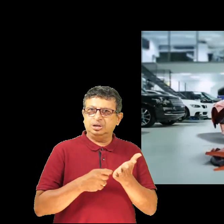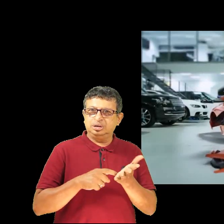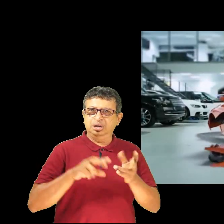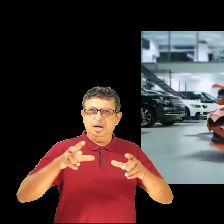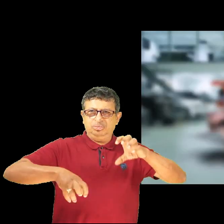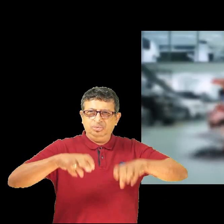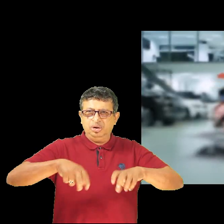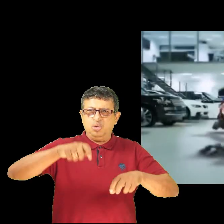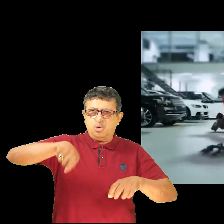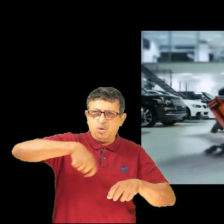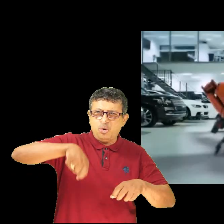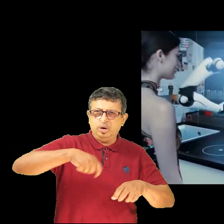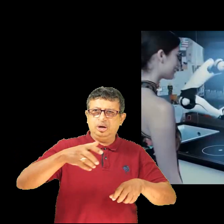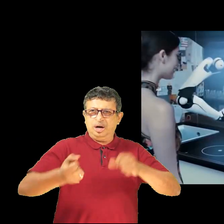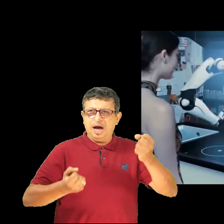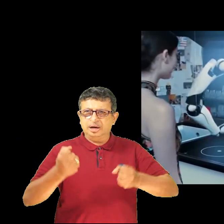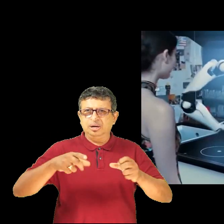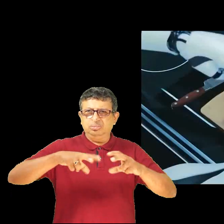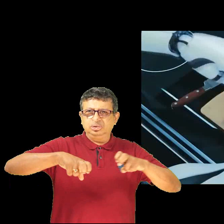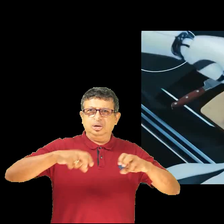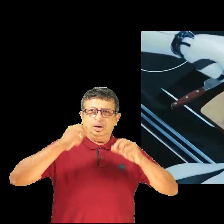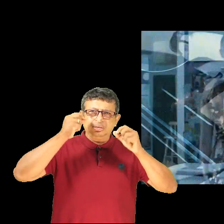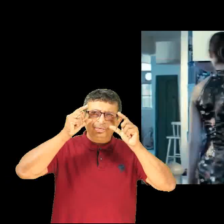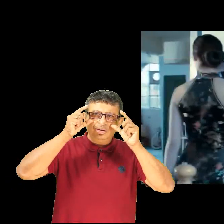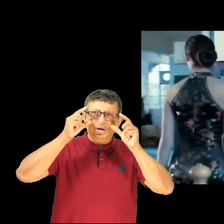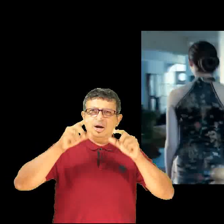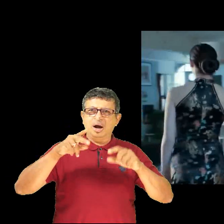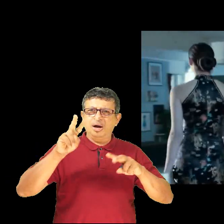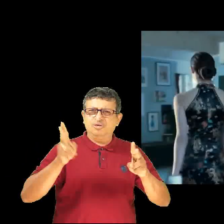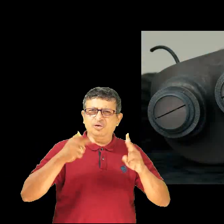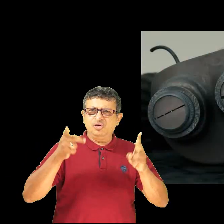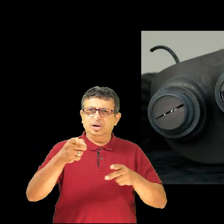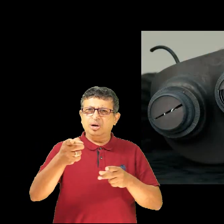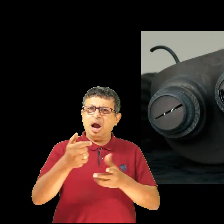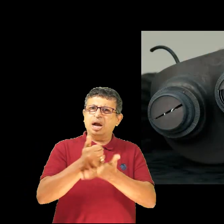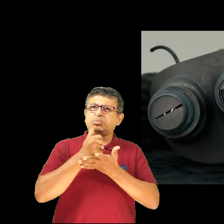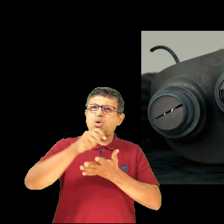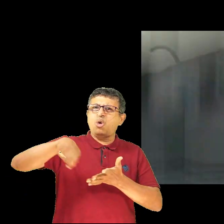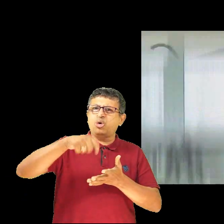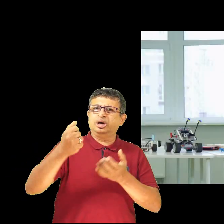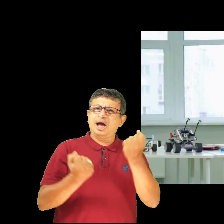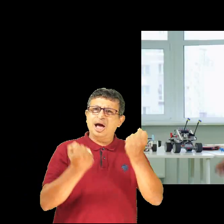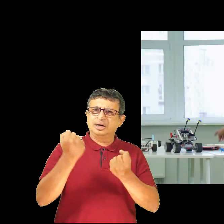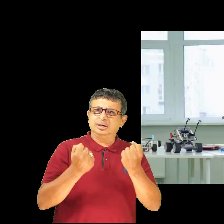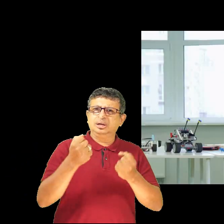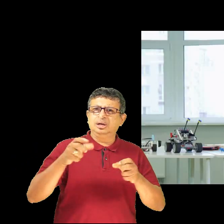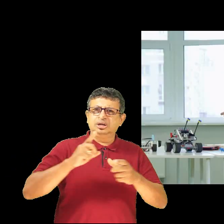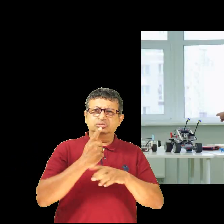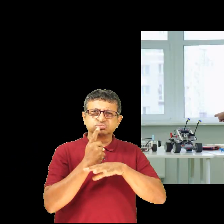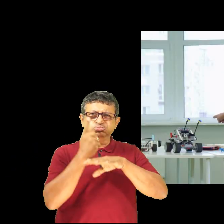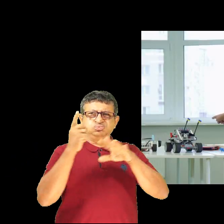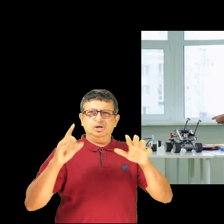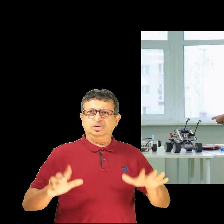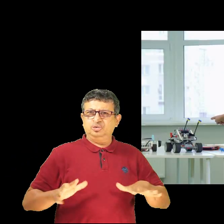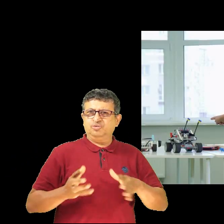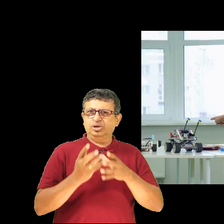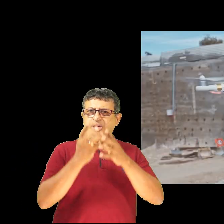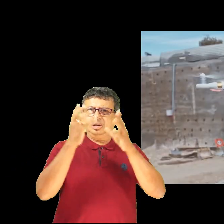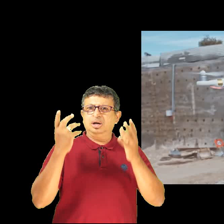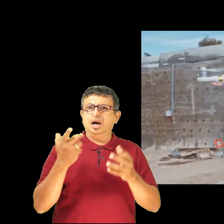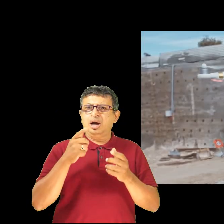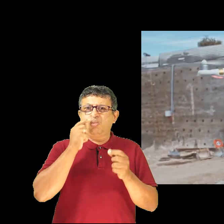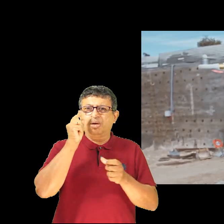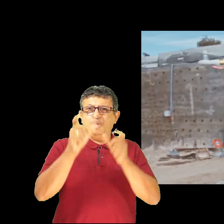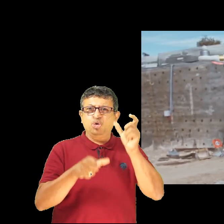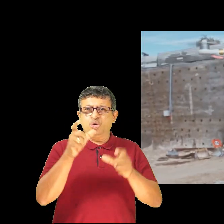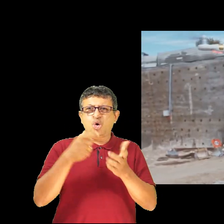Technology has really come a long way, and a great way to see it is through the creation of robots. We've all played with remote control cars at some point, and a